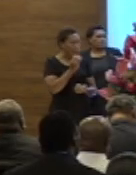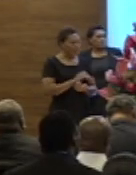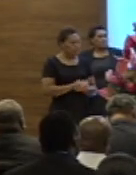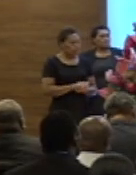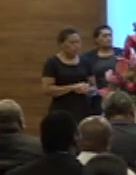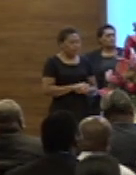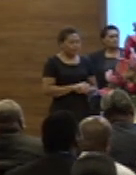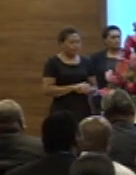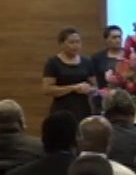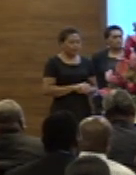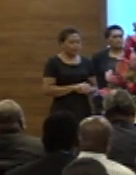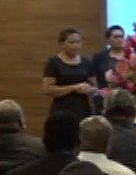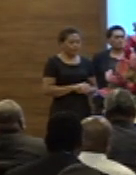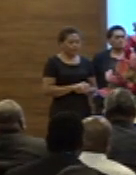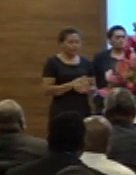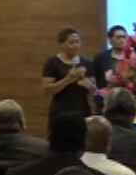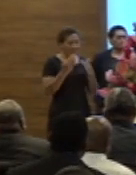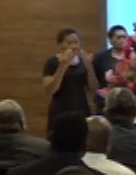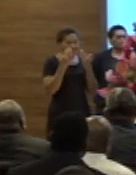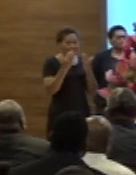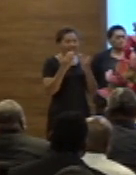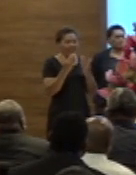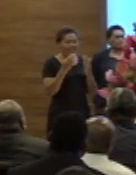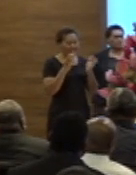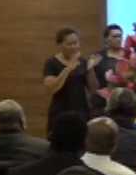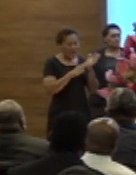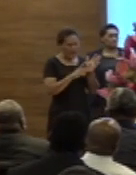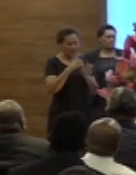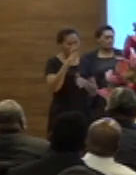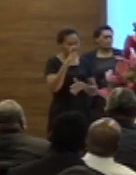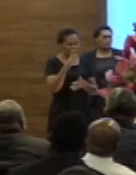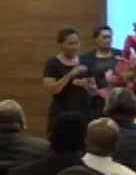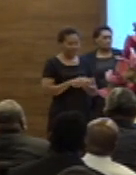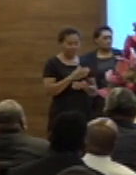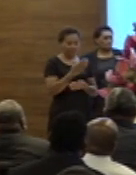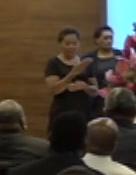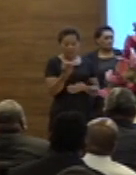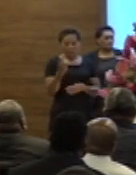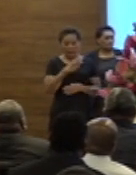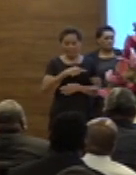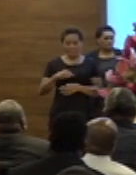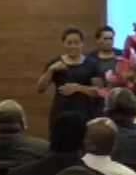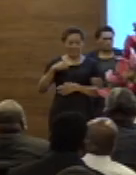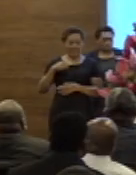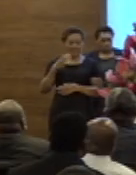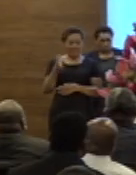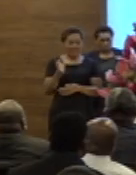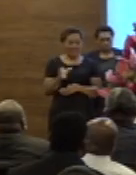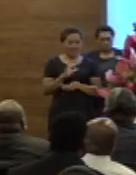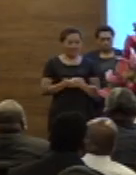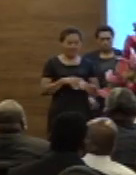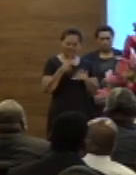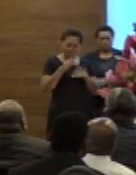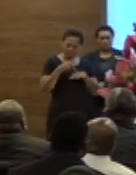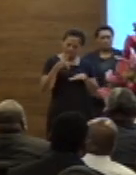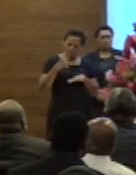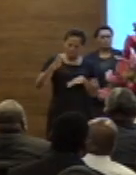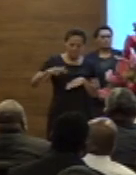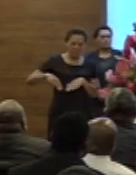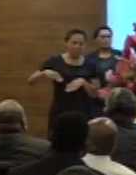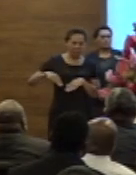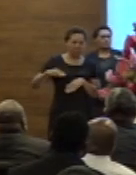Honorable Master Ceremonies, Honorable Ministers and Members of Parliament, the Honorable Leader of the Opposition,